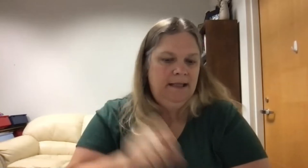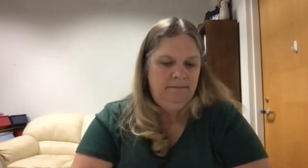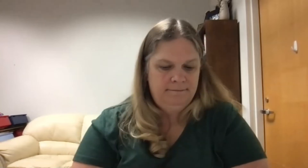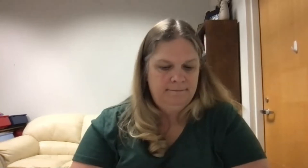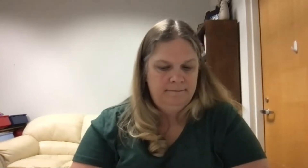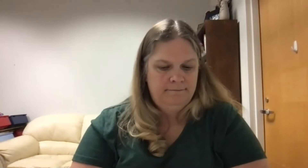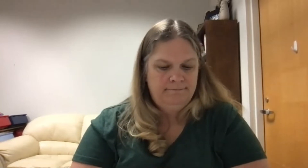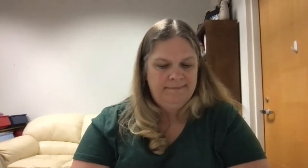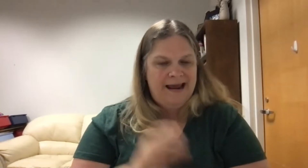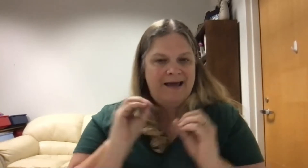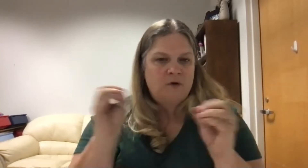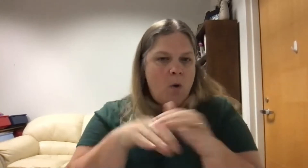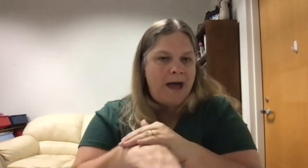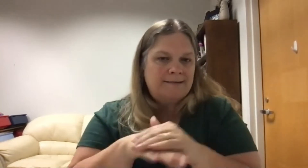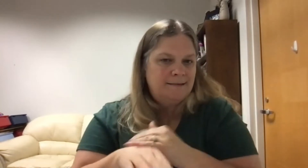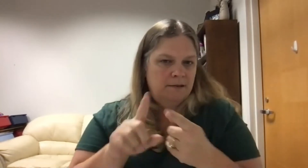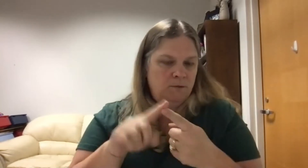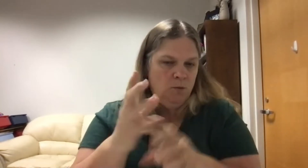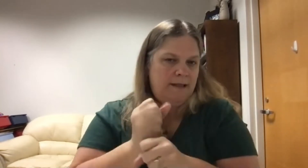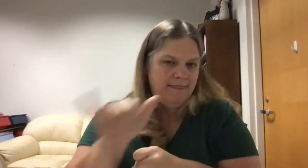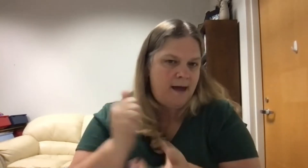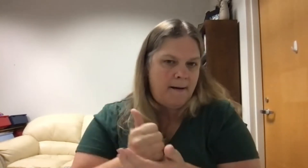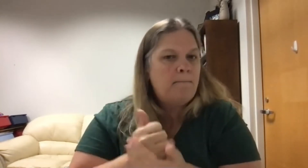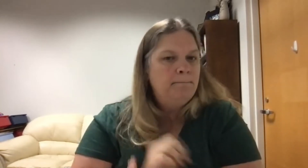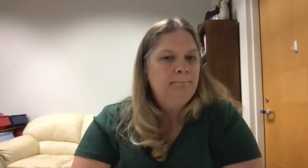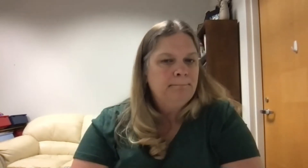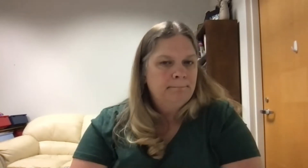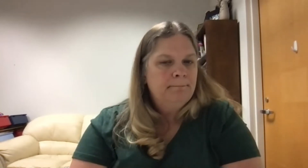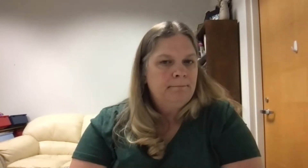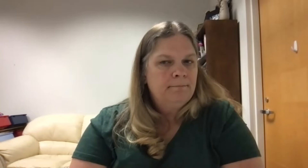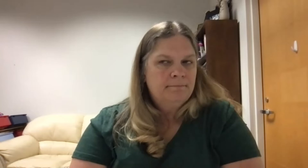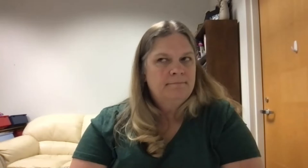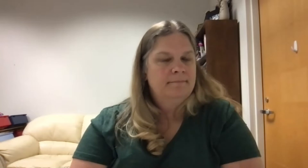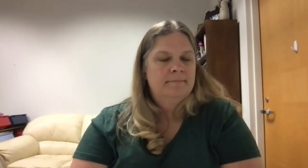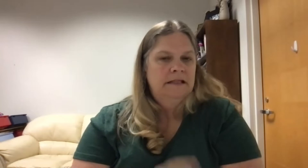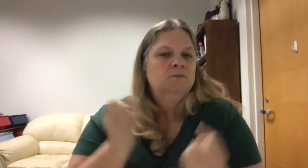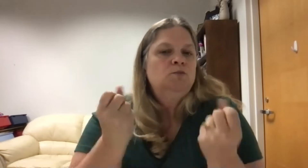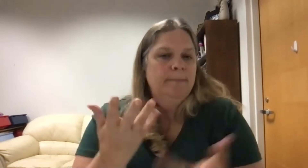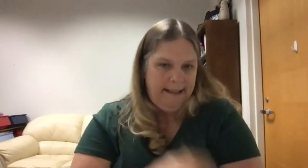We have way too many kids with these needs that have no access in getting the help.